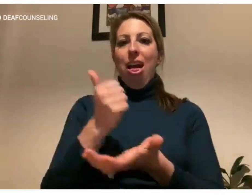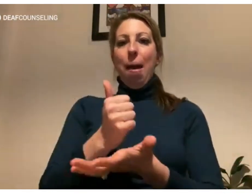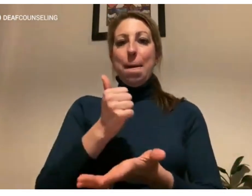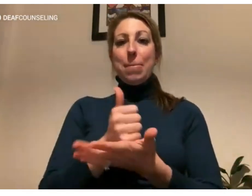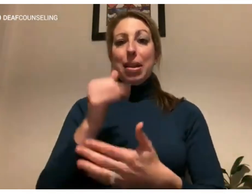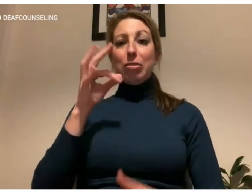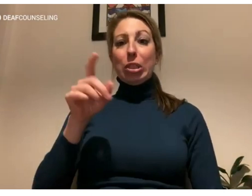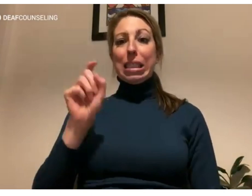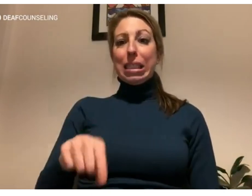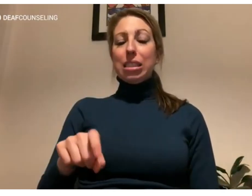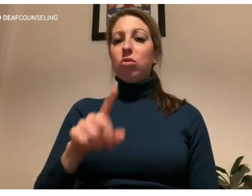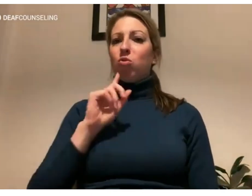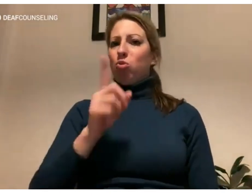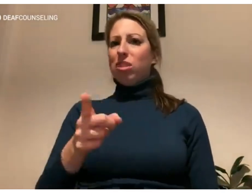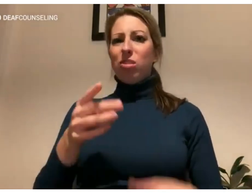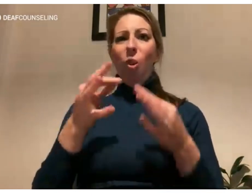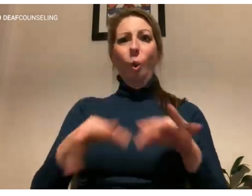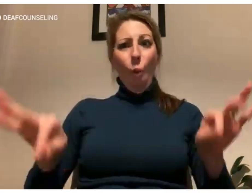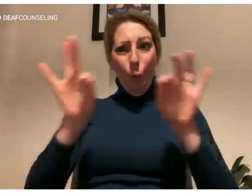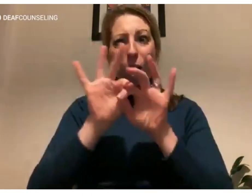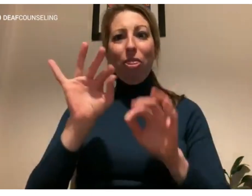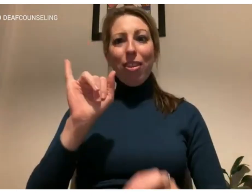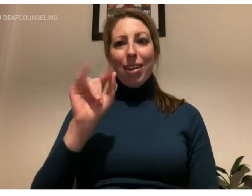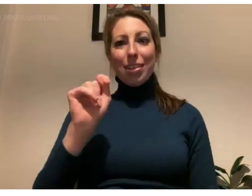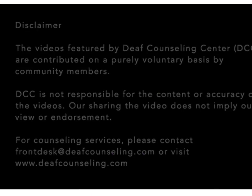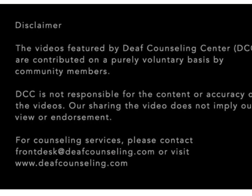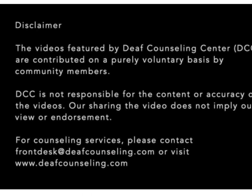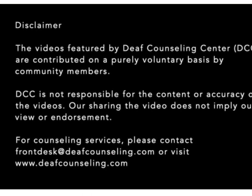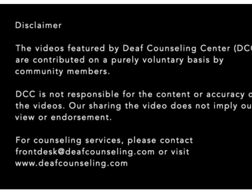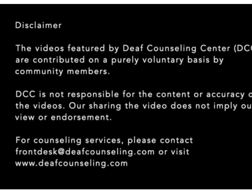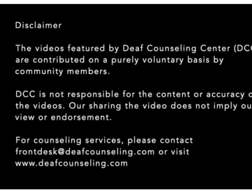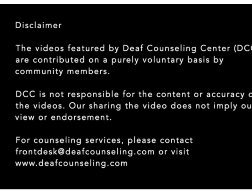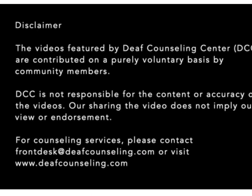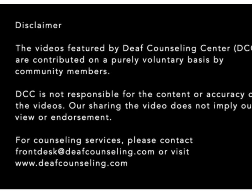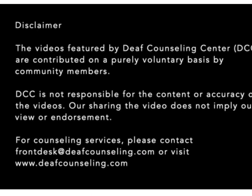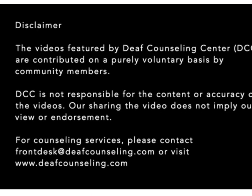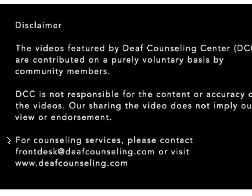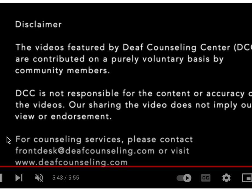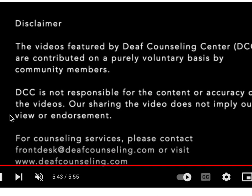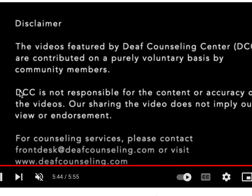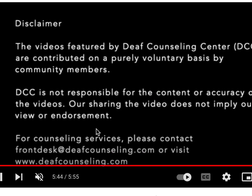And it's actually really easy to find help, which is super important.